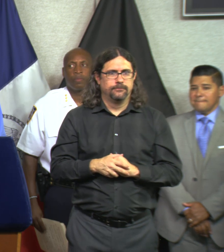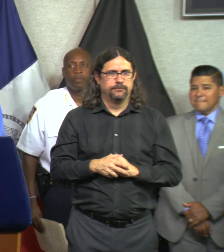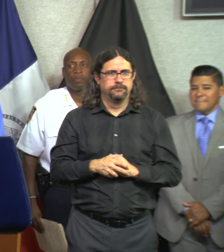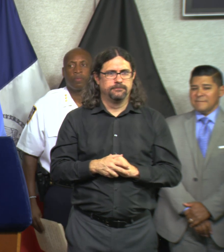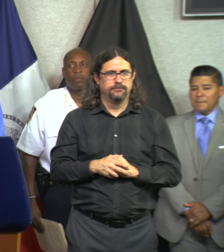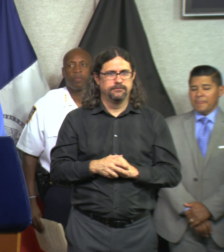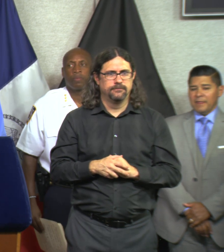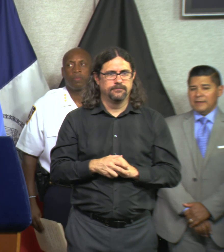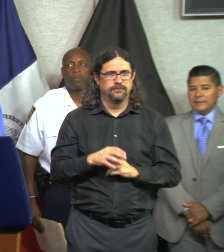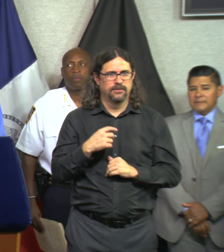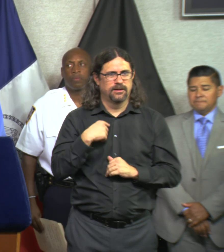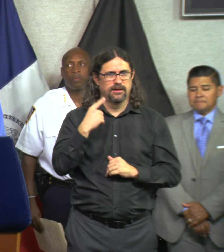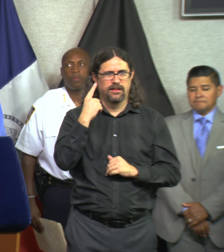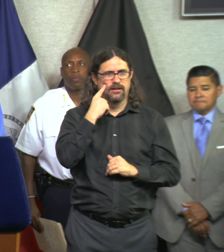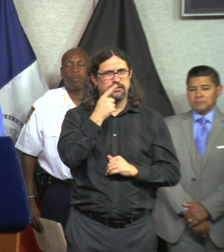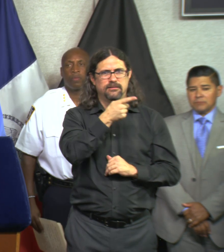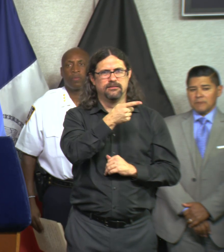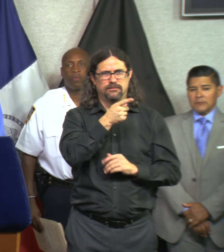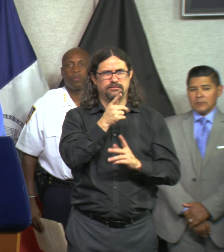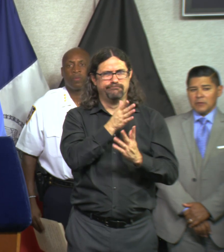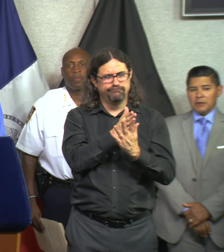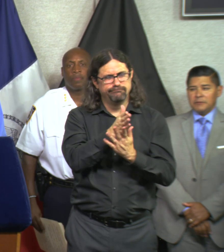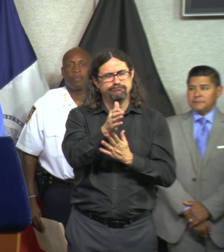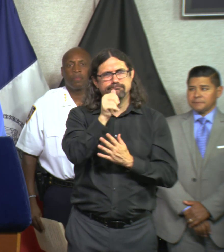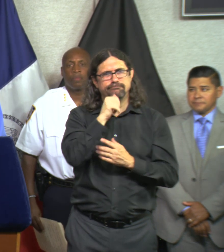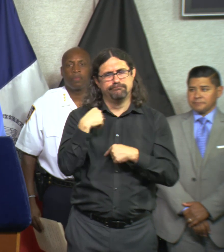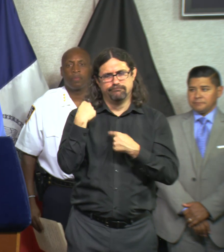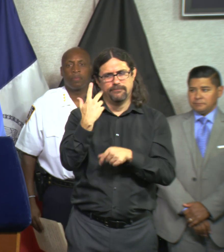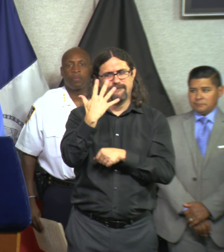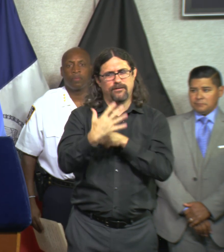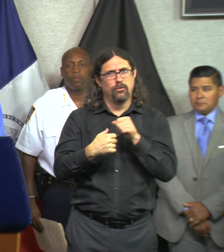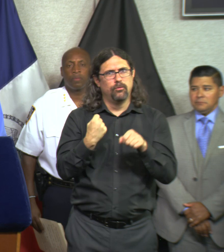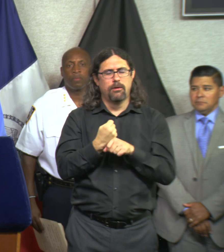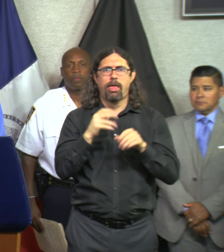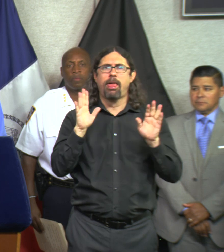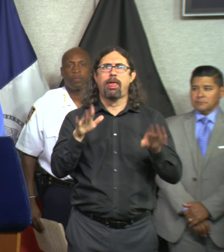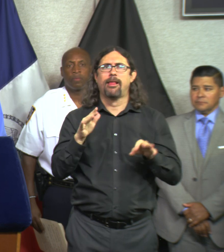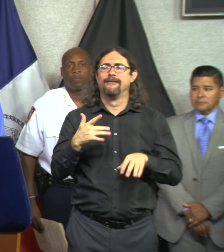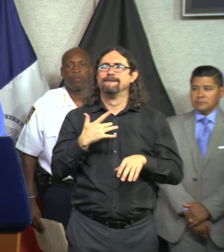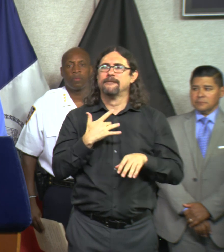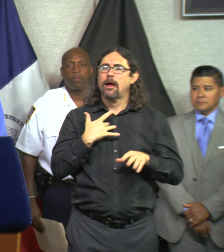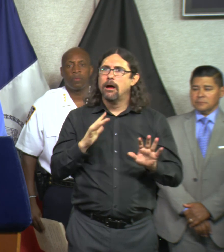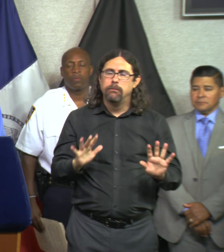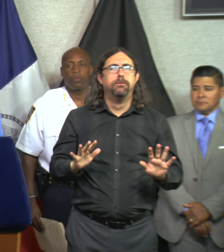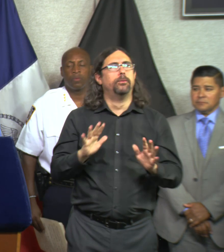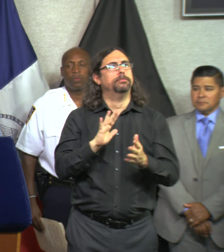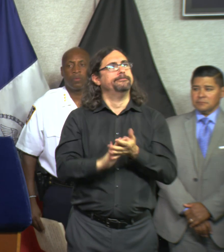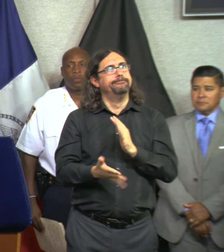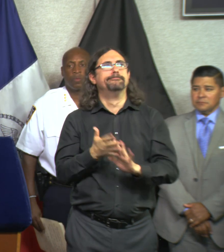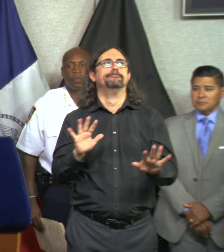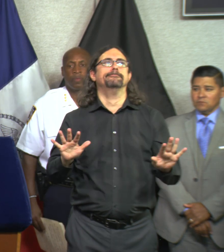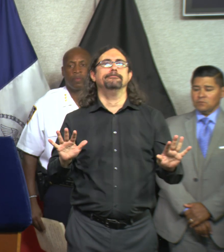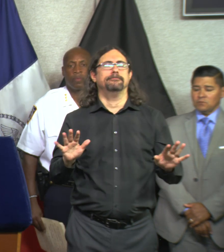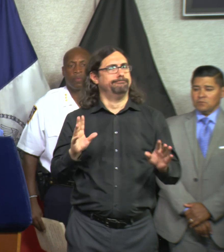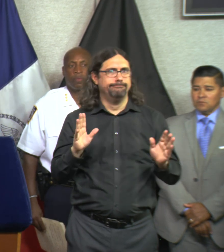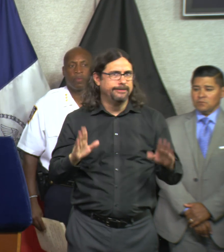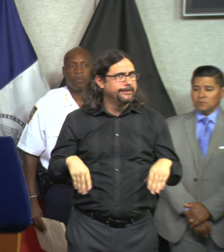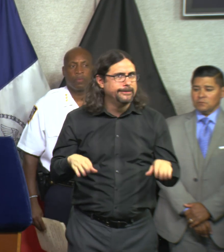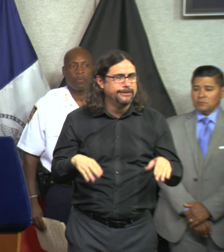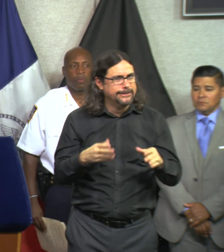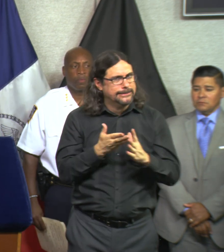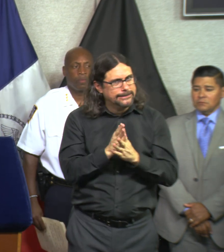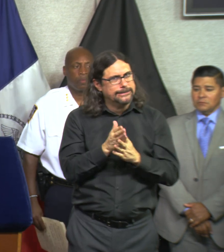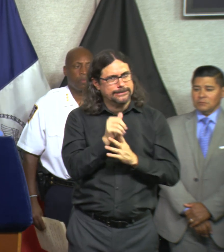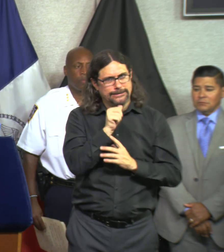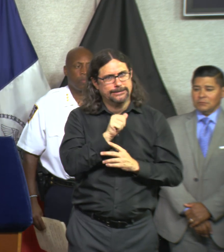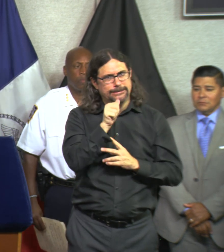closure. And she has felt let down time and time again. It's very painful. So